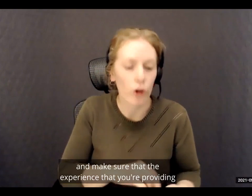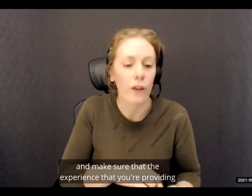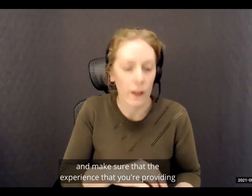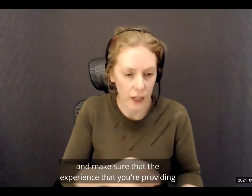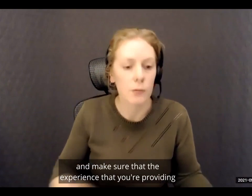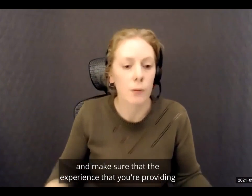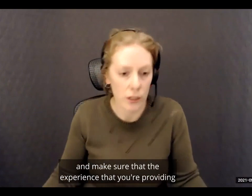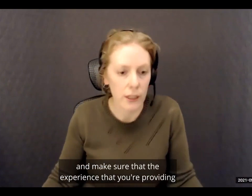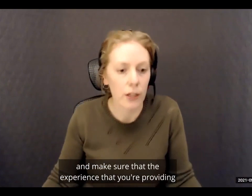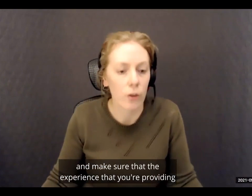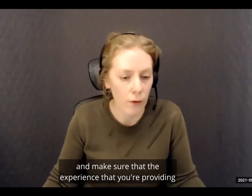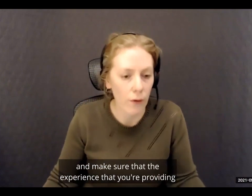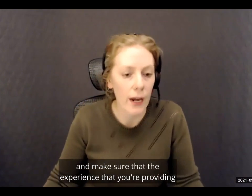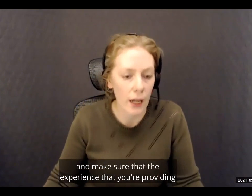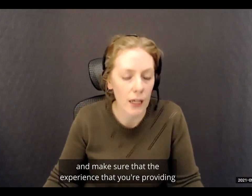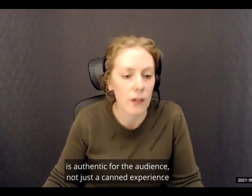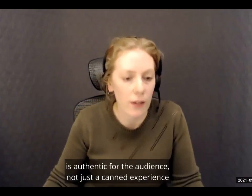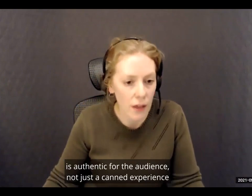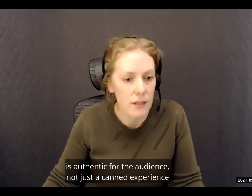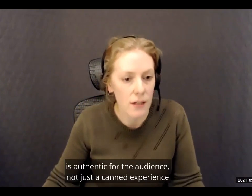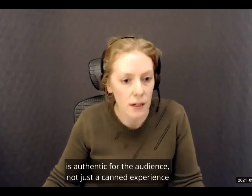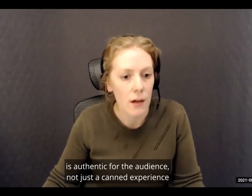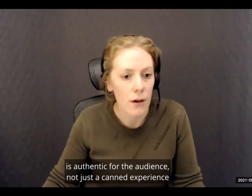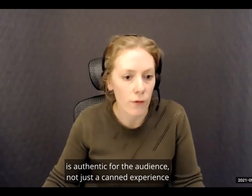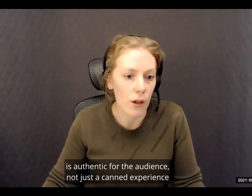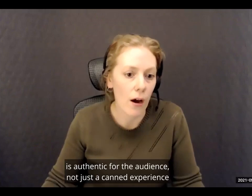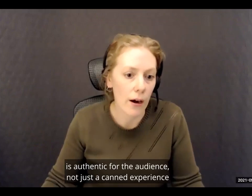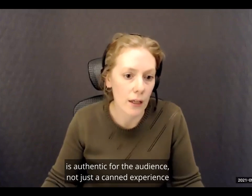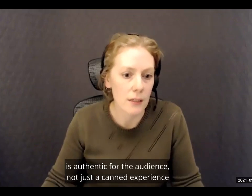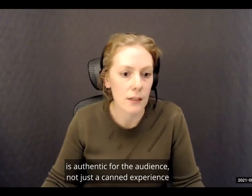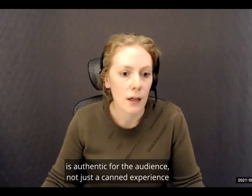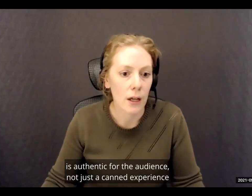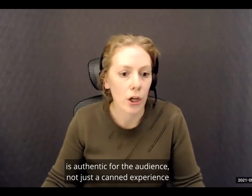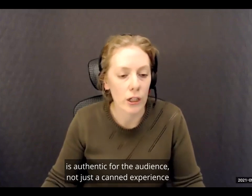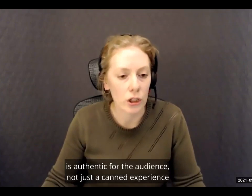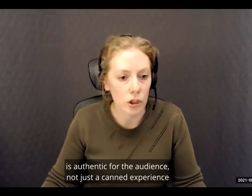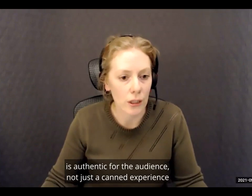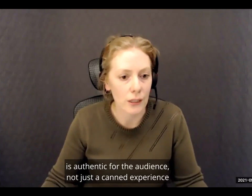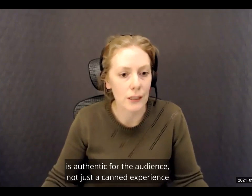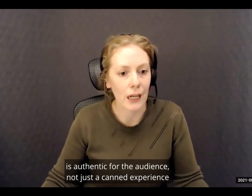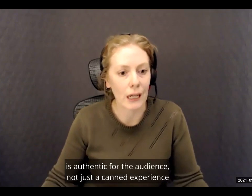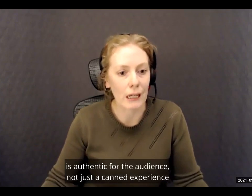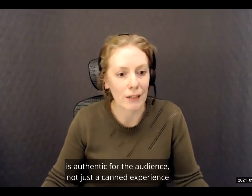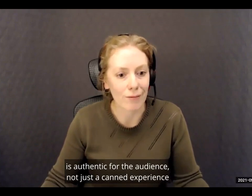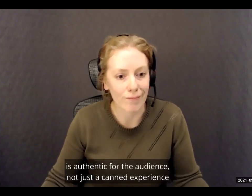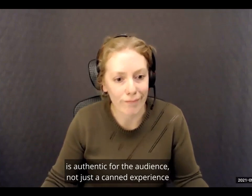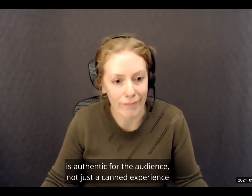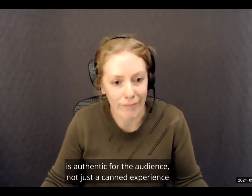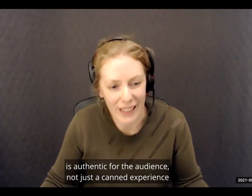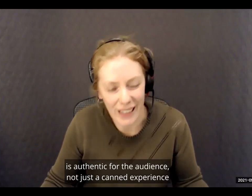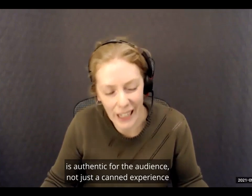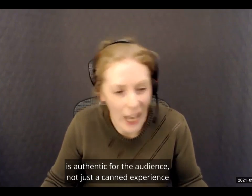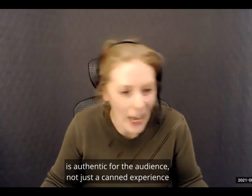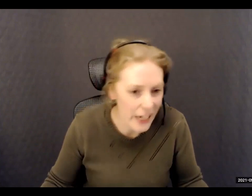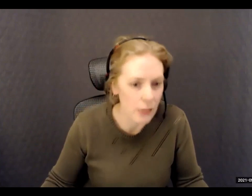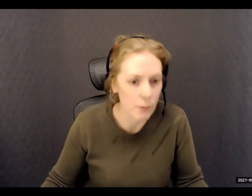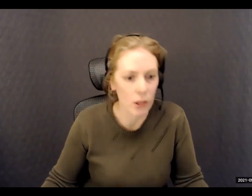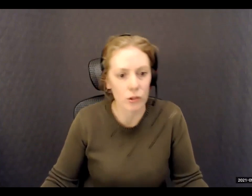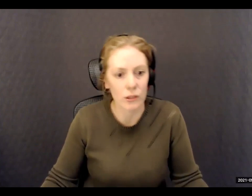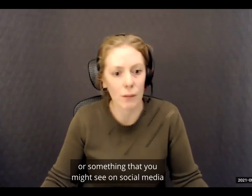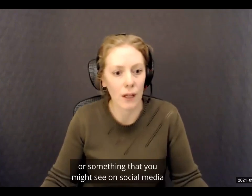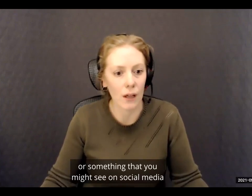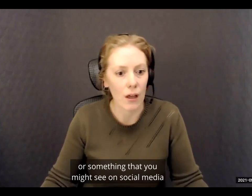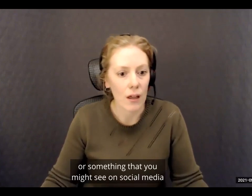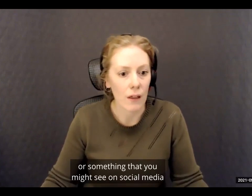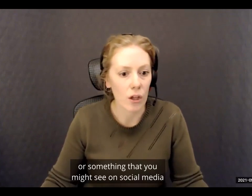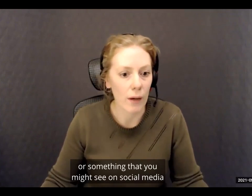And make sure that the experience that you're providing is authentic for the audience, not just a canned